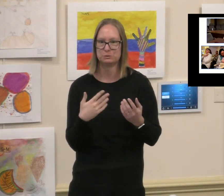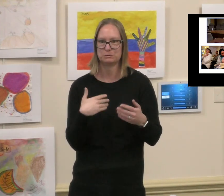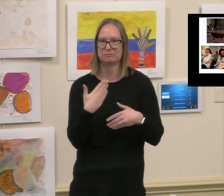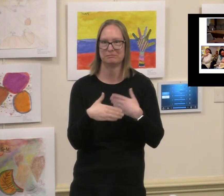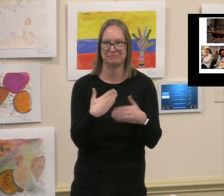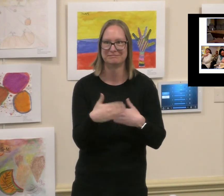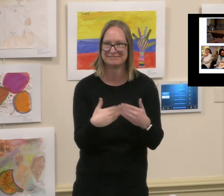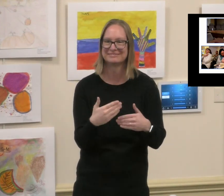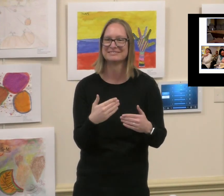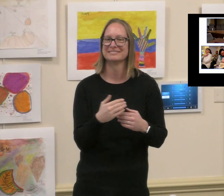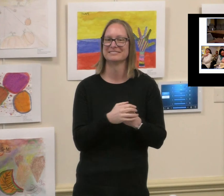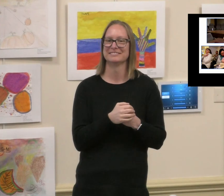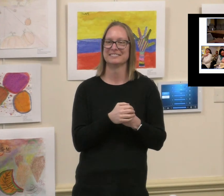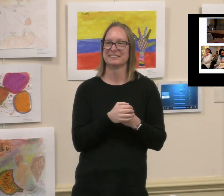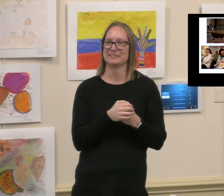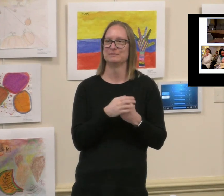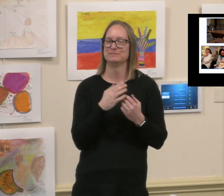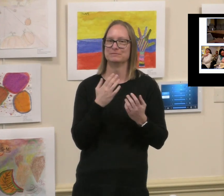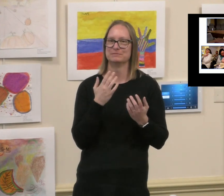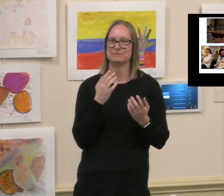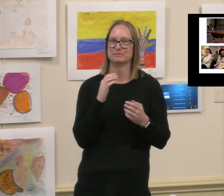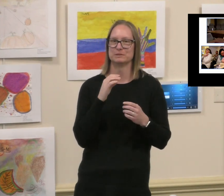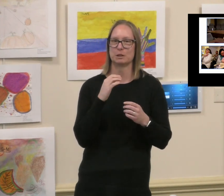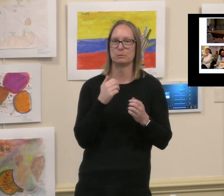sure what to do next or how to proceed.